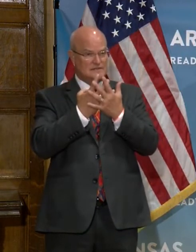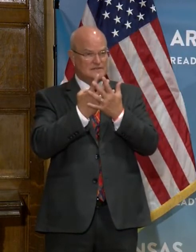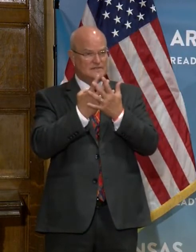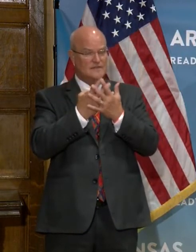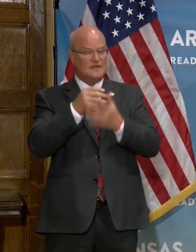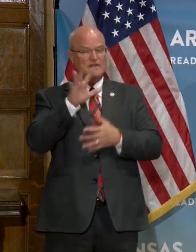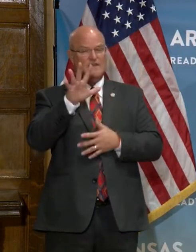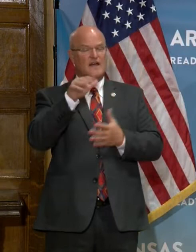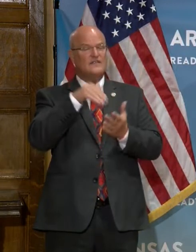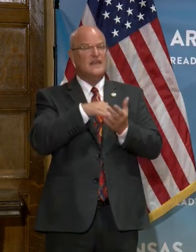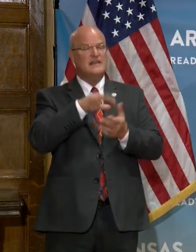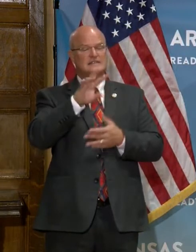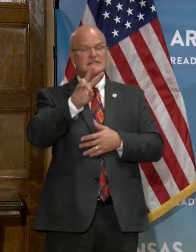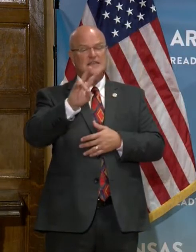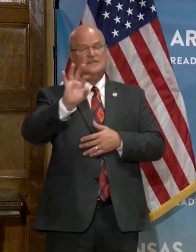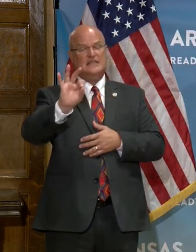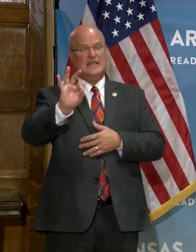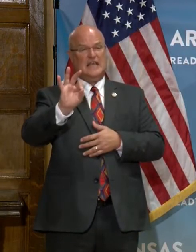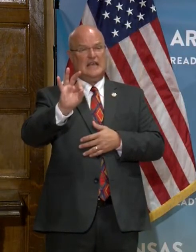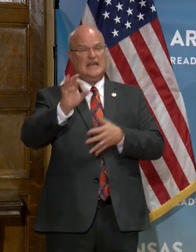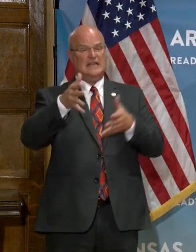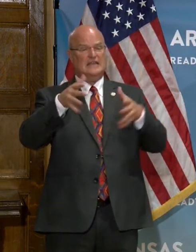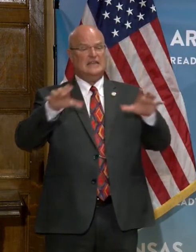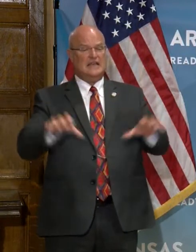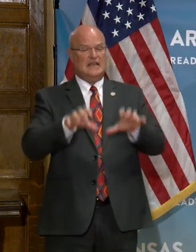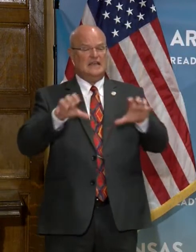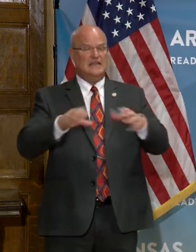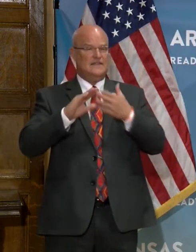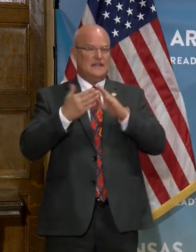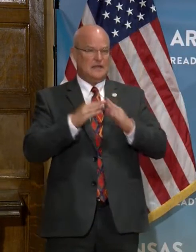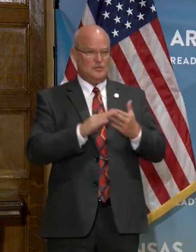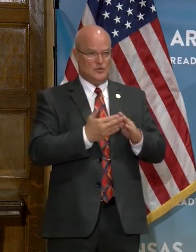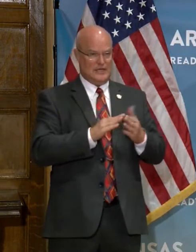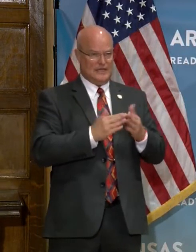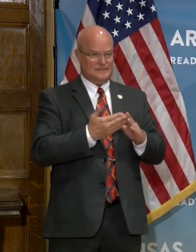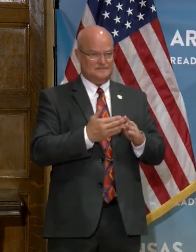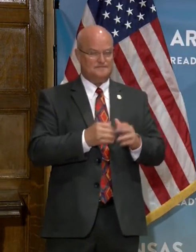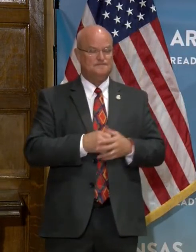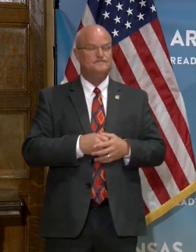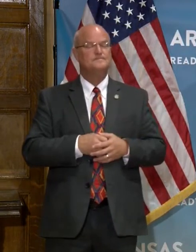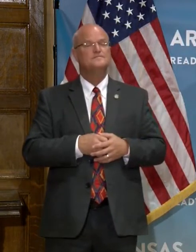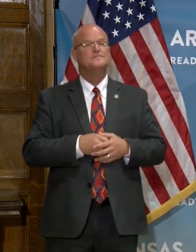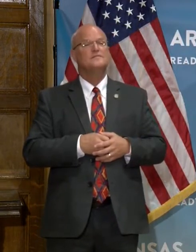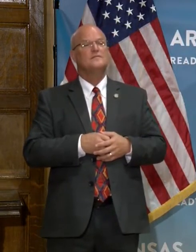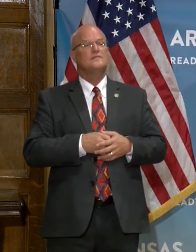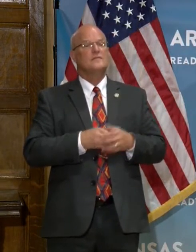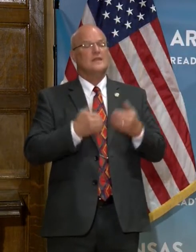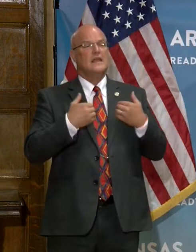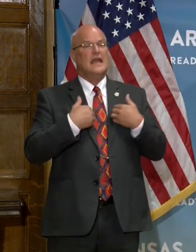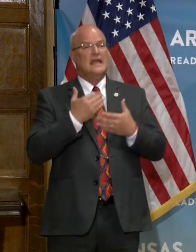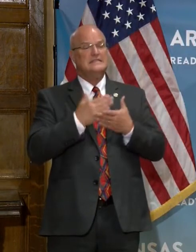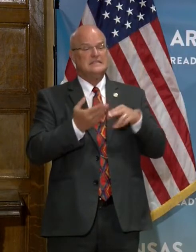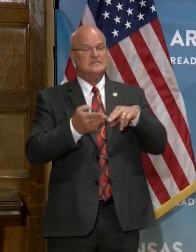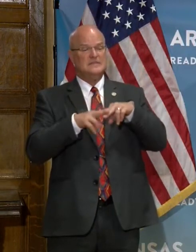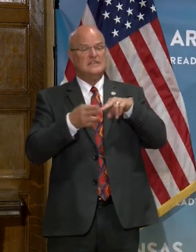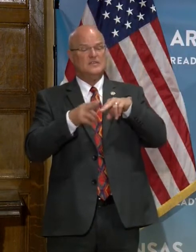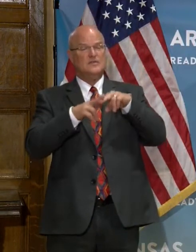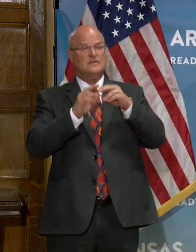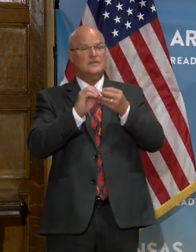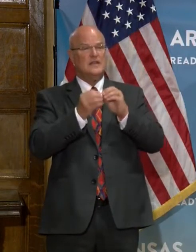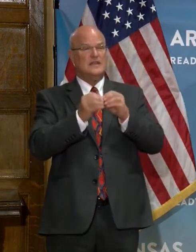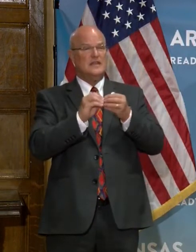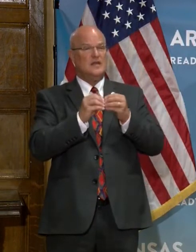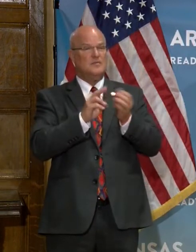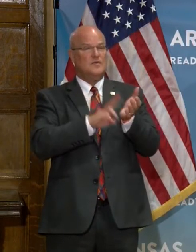so 5,079 are active cases in the community. We have had some increases in the number